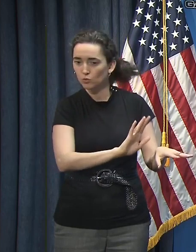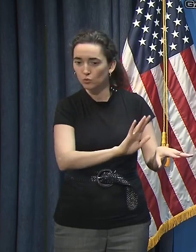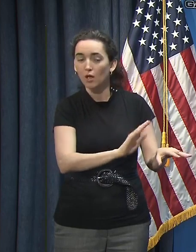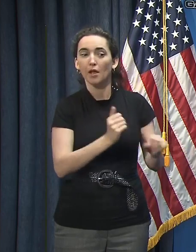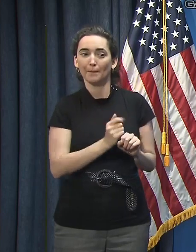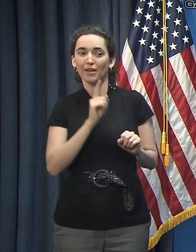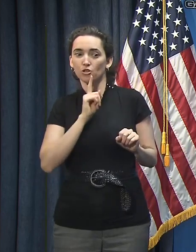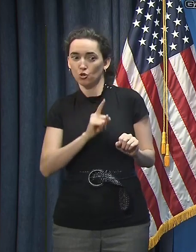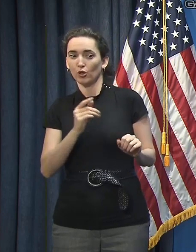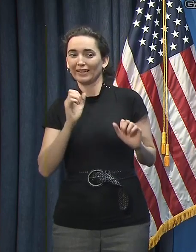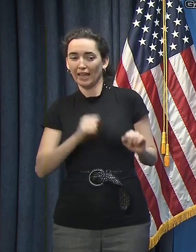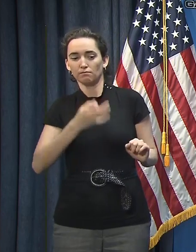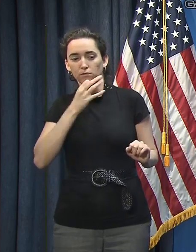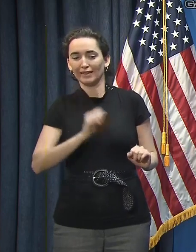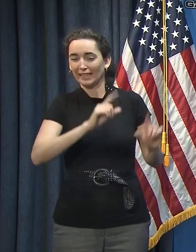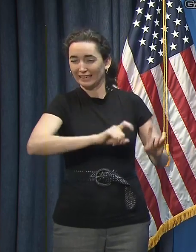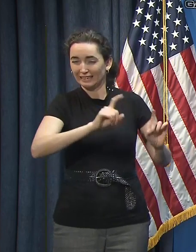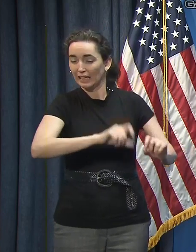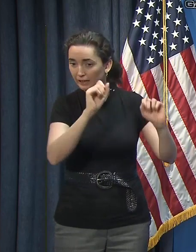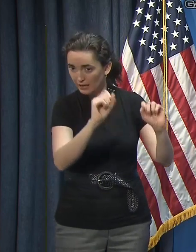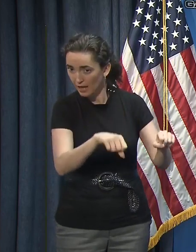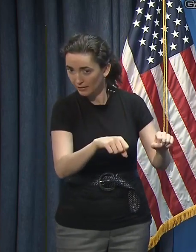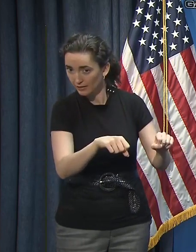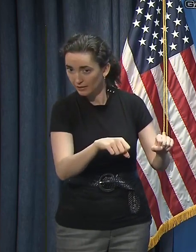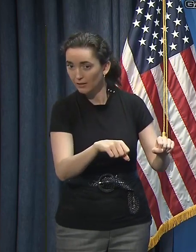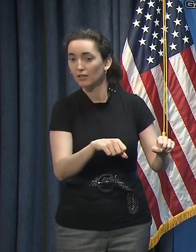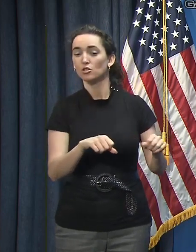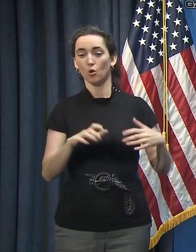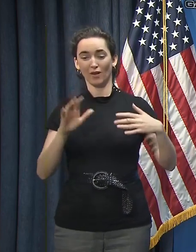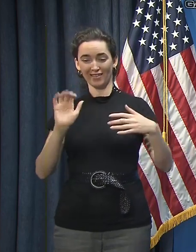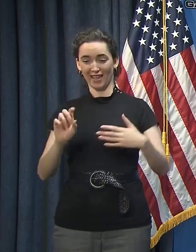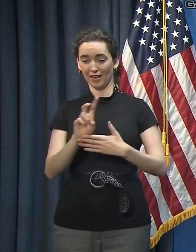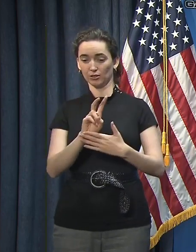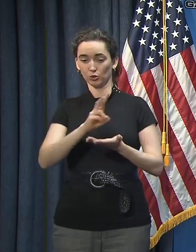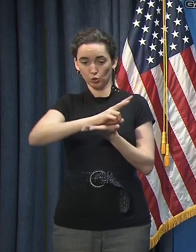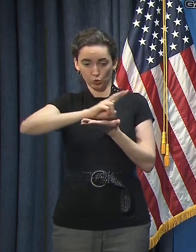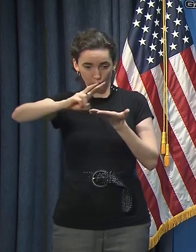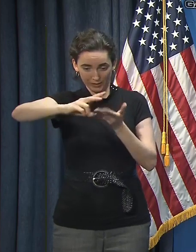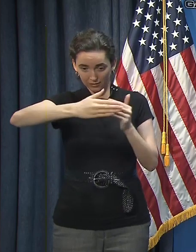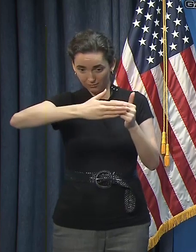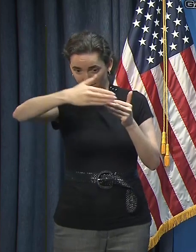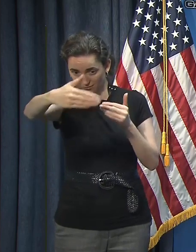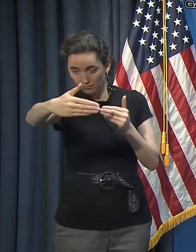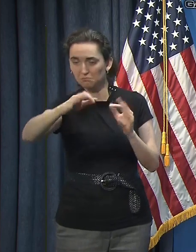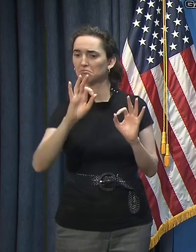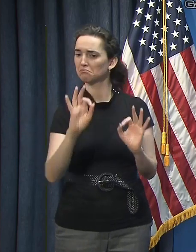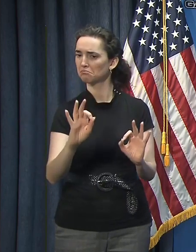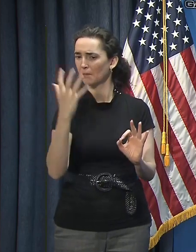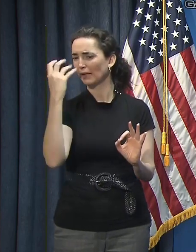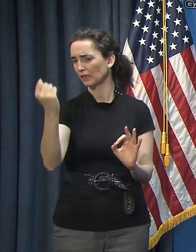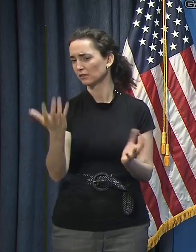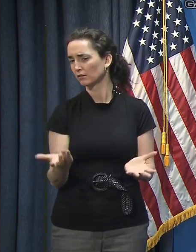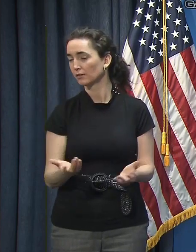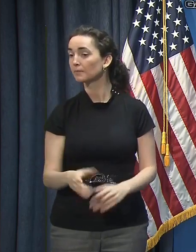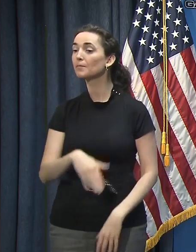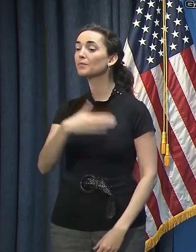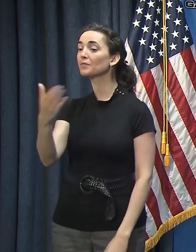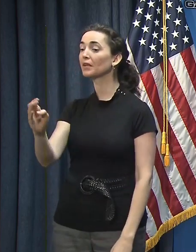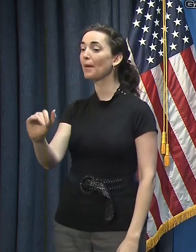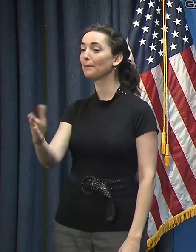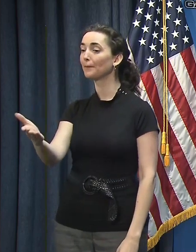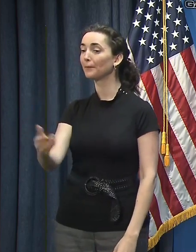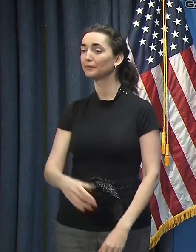to test it, and so forth. And then these 2 weeks just made sense from that perspective. Yes, ma'am.